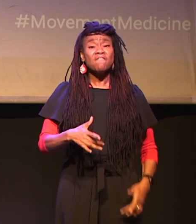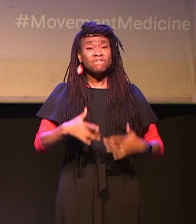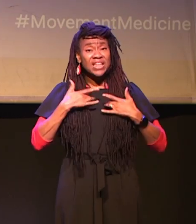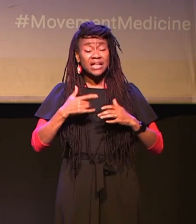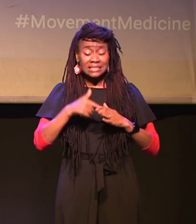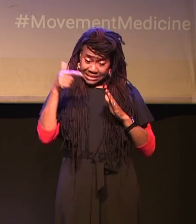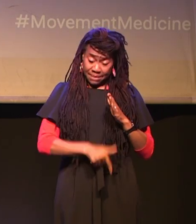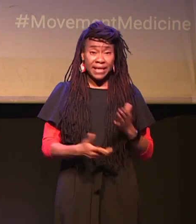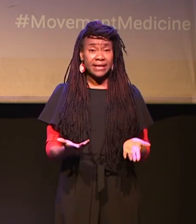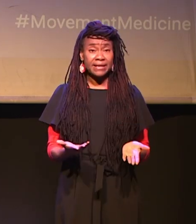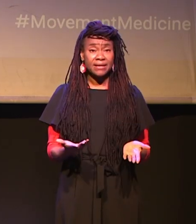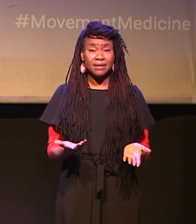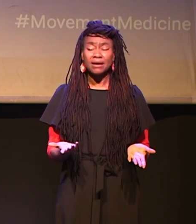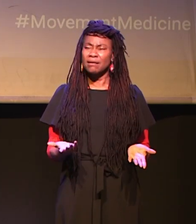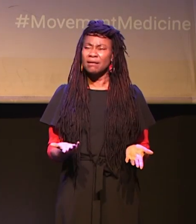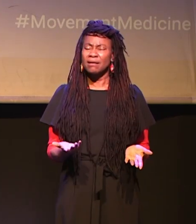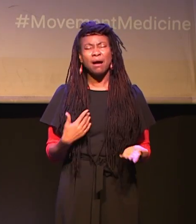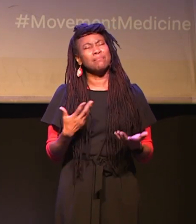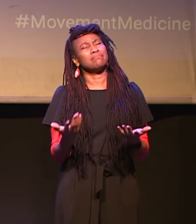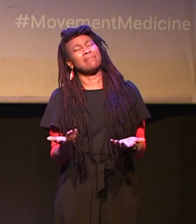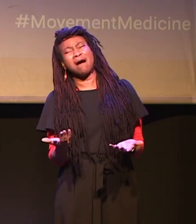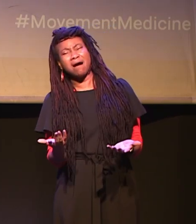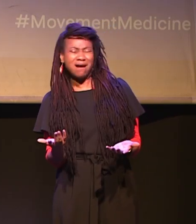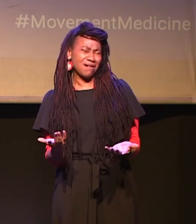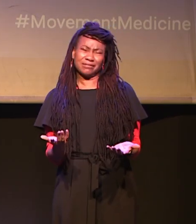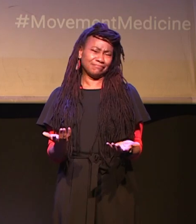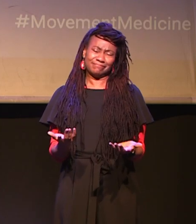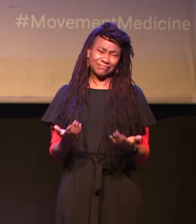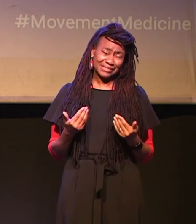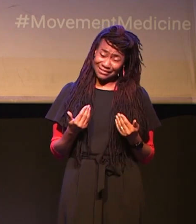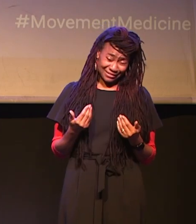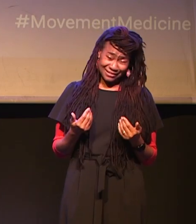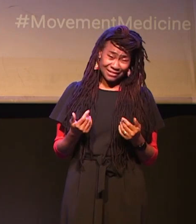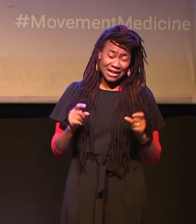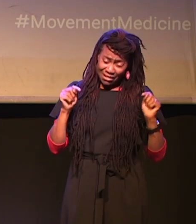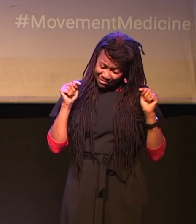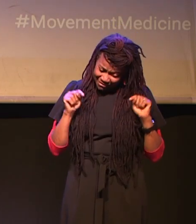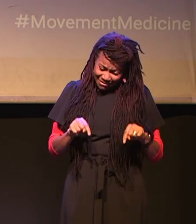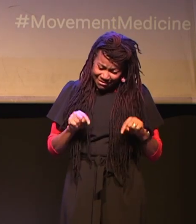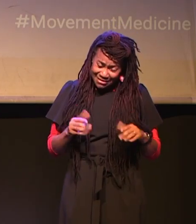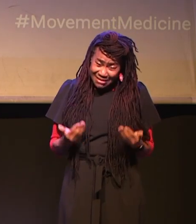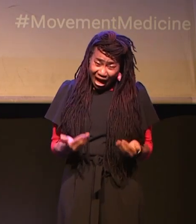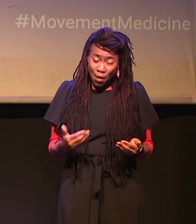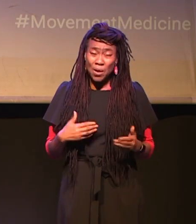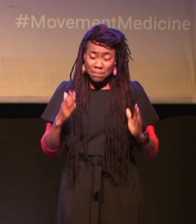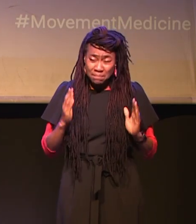deeply. And I'm like, y'all, this is the time to really have